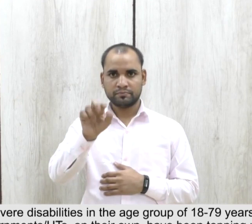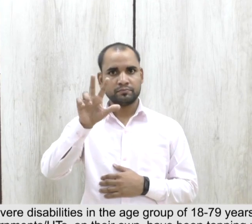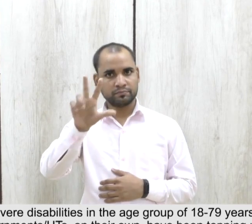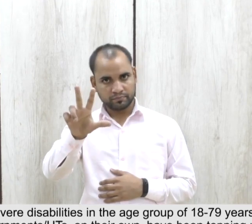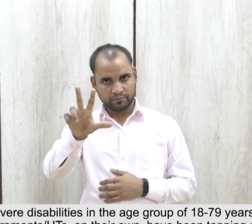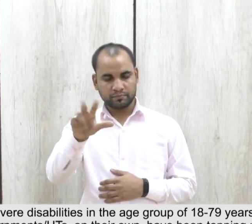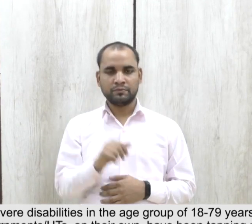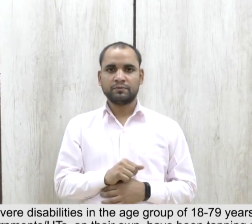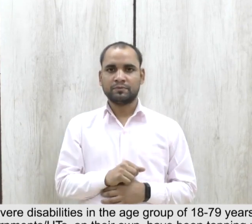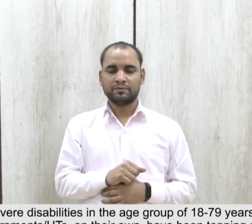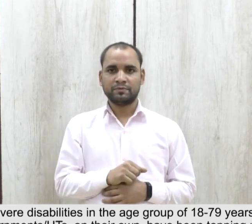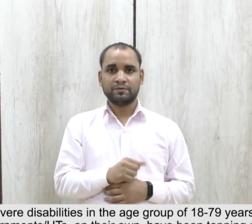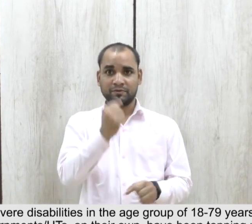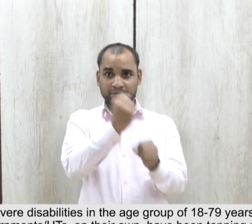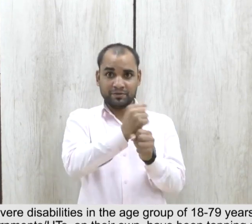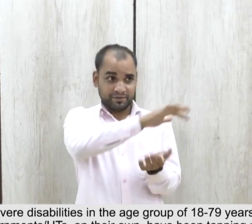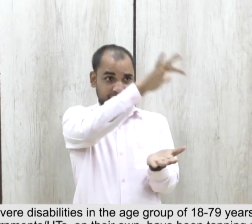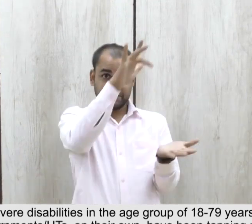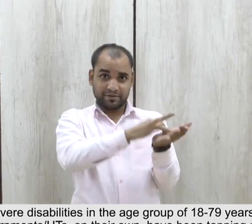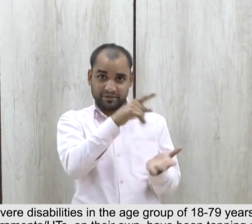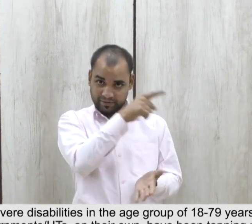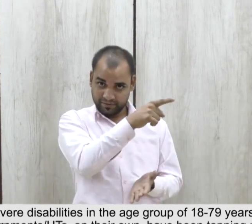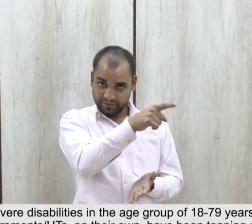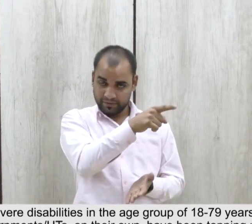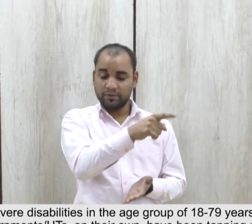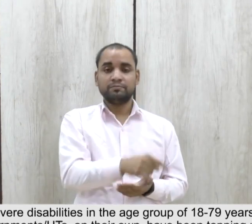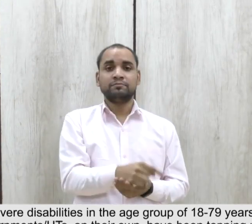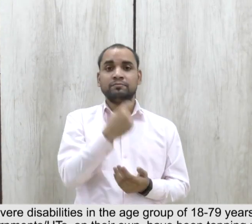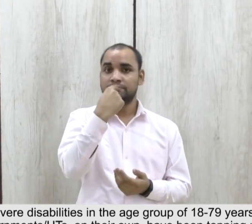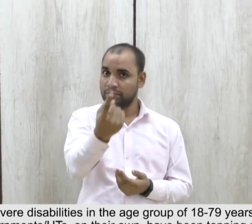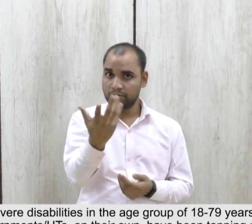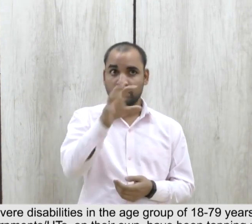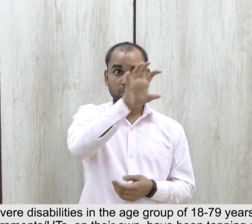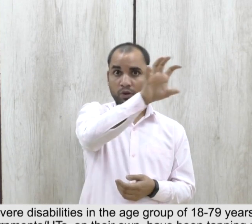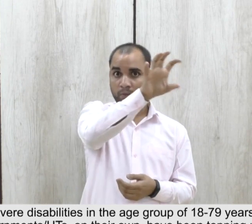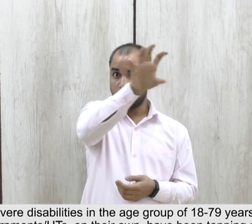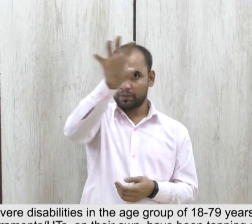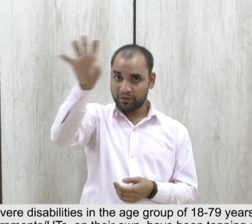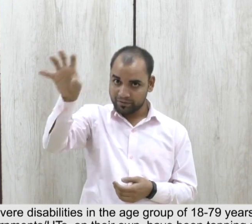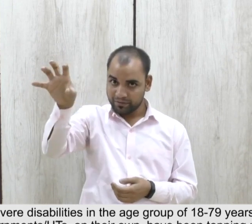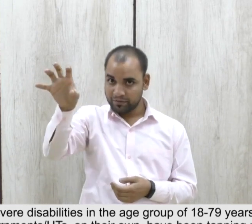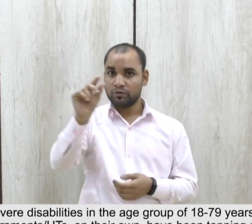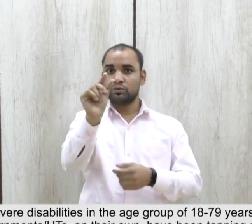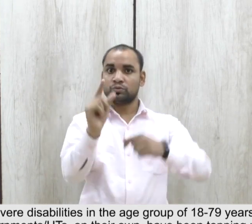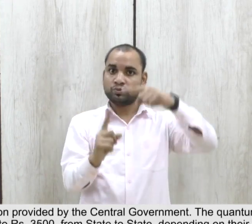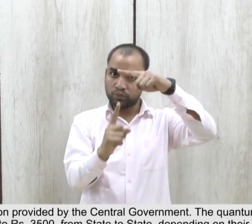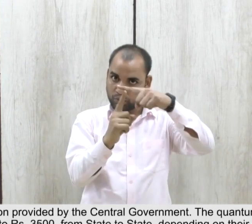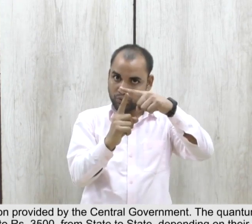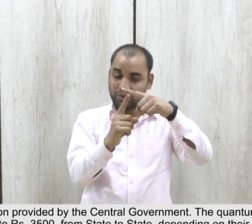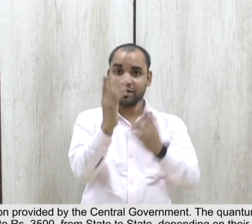11.8. The state government, union territories on their own, have been topping up their contribution towards disability